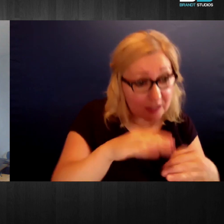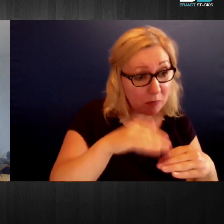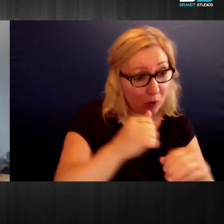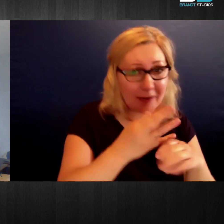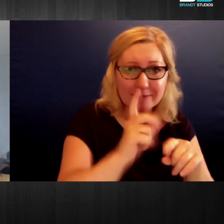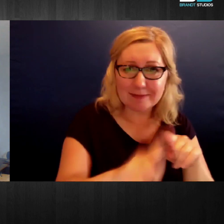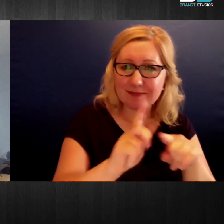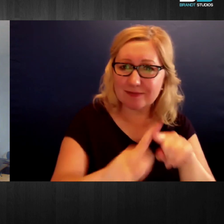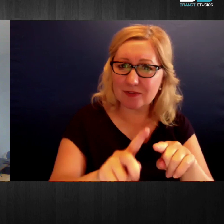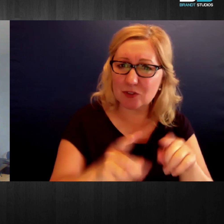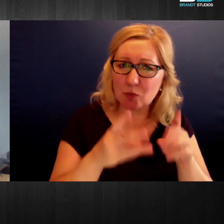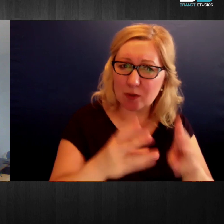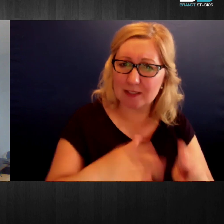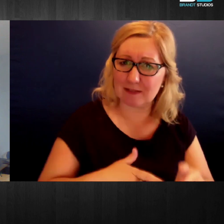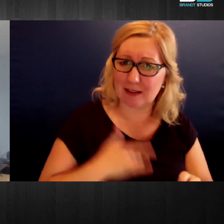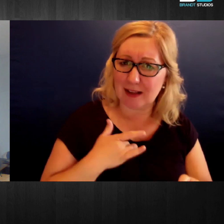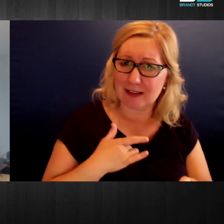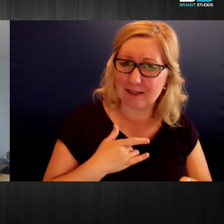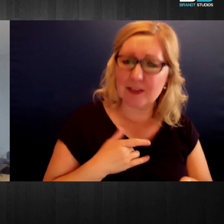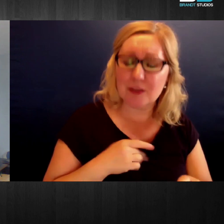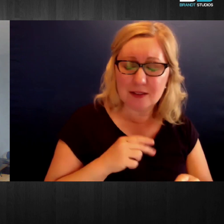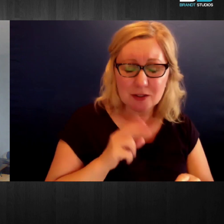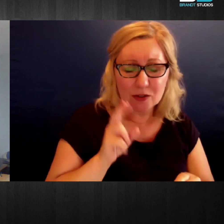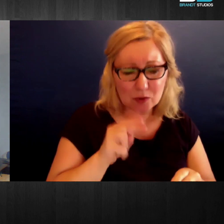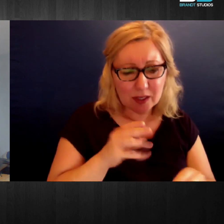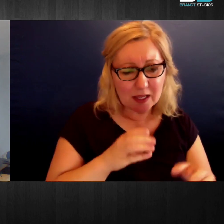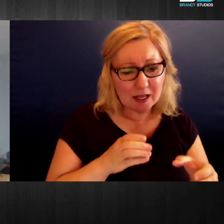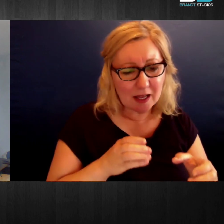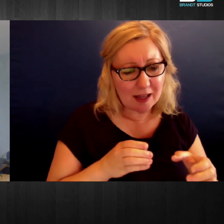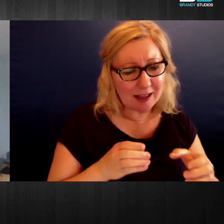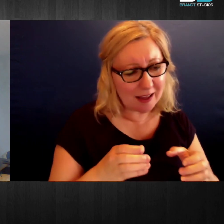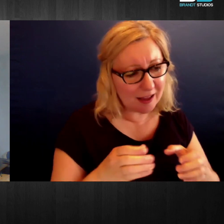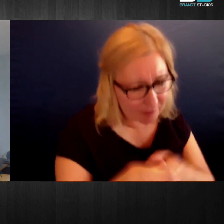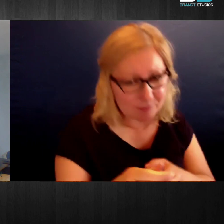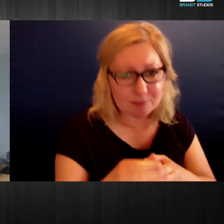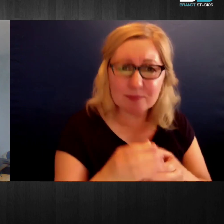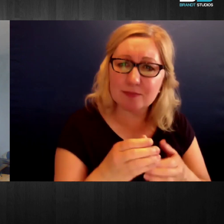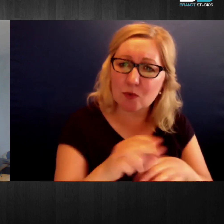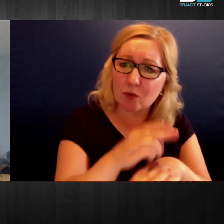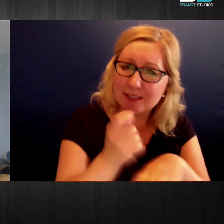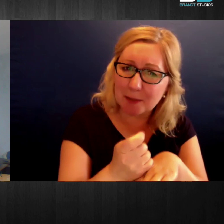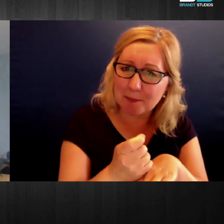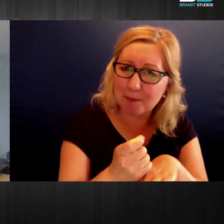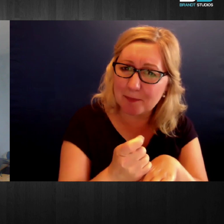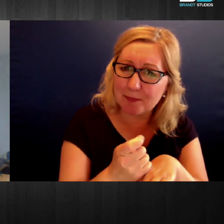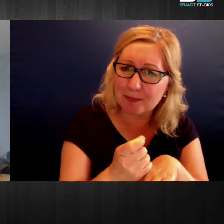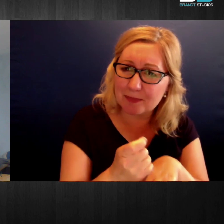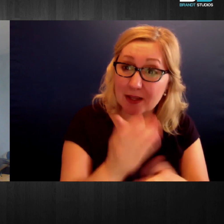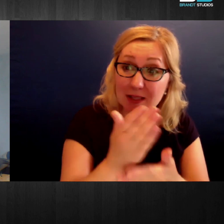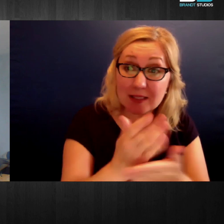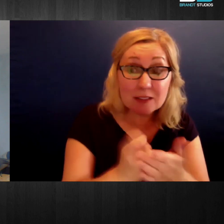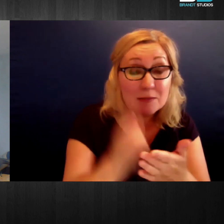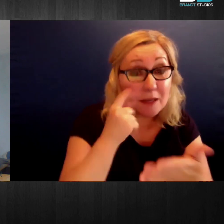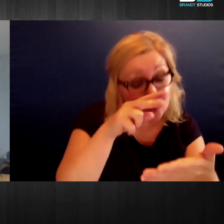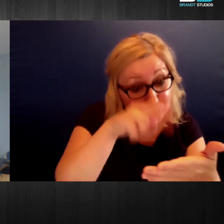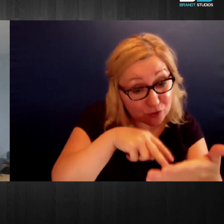action. We can see this in history with the author Harriet Stowe, who in 1852 wrote the